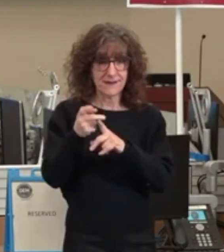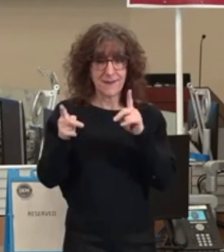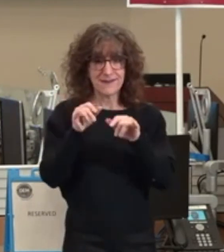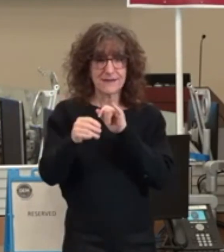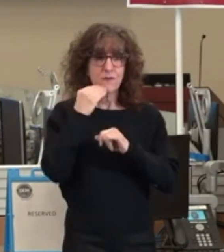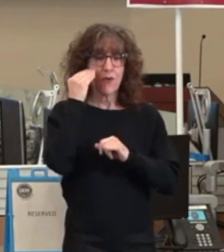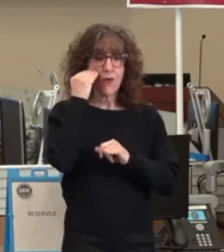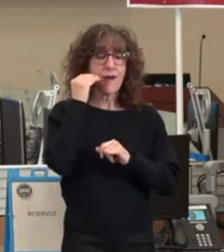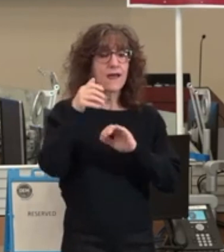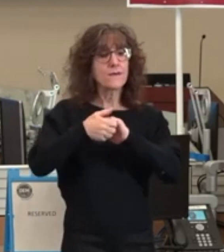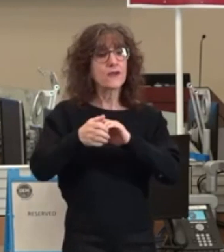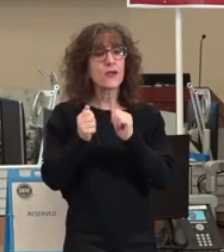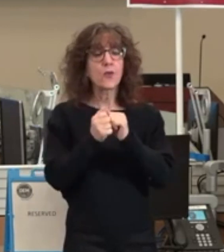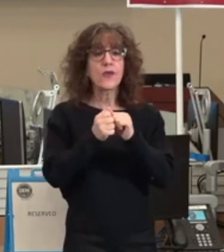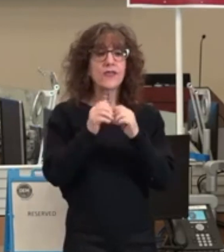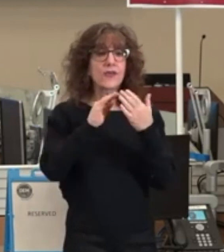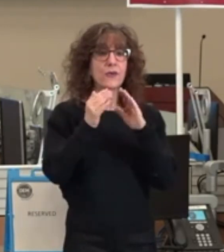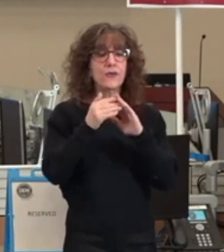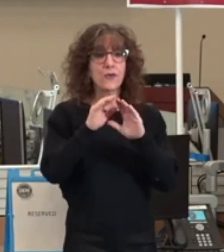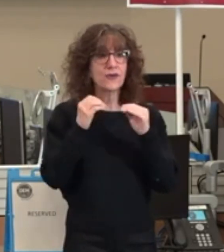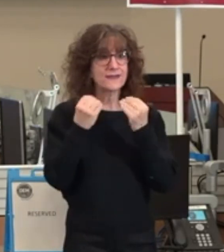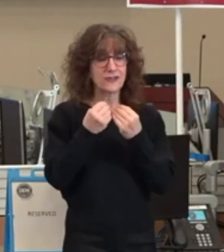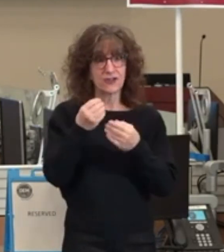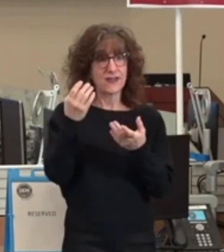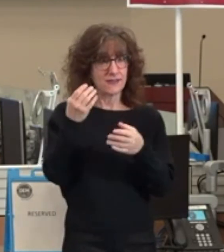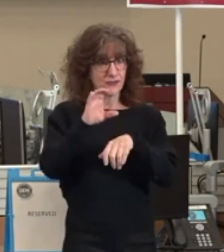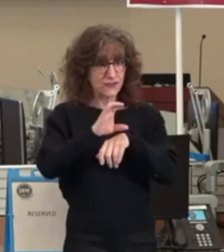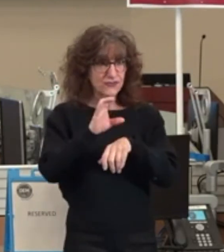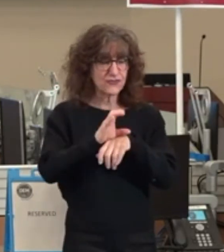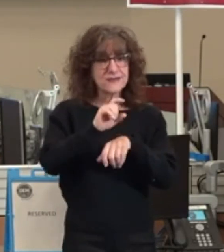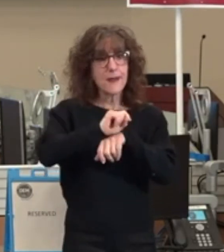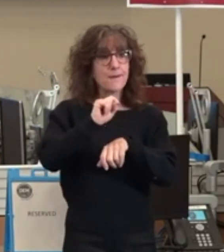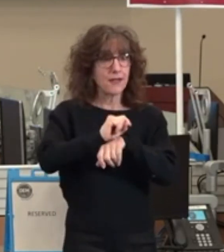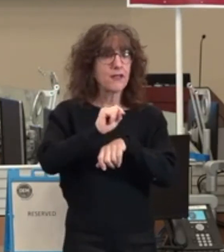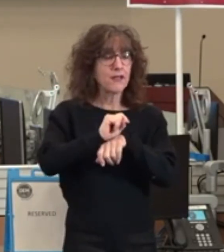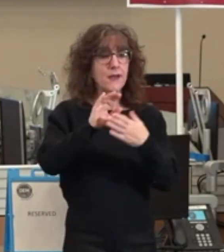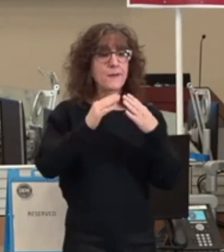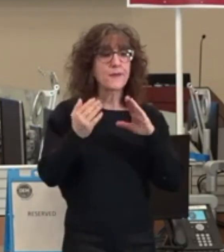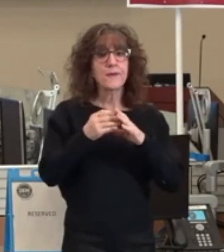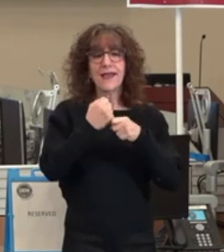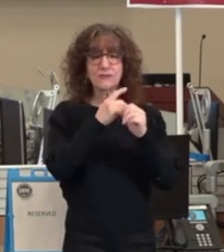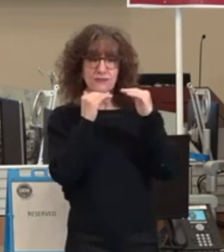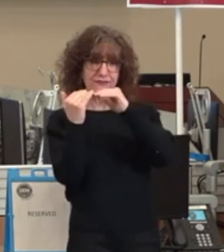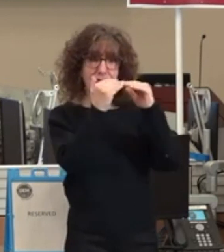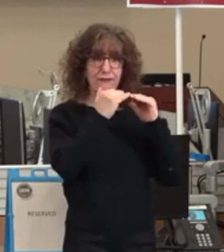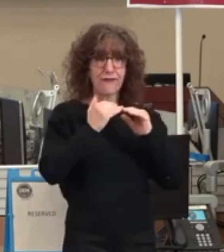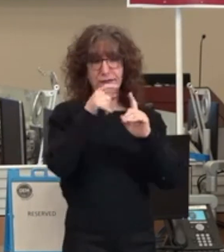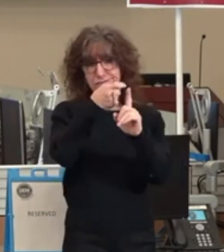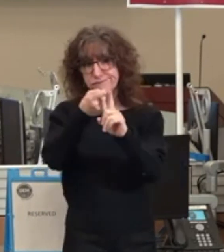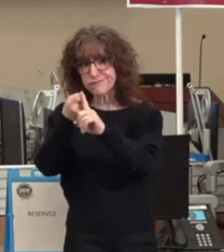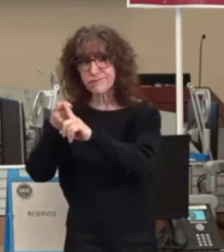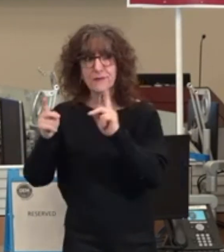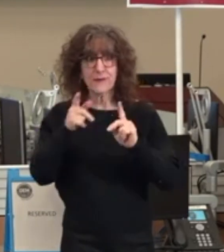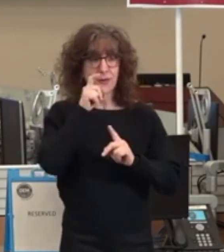community organizations and our faith-based community to ensure that vaccines are being distributed in an equitable manner to those who need